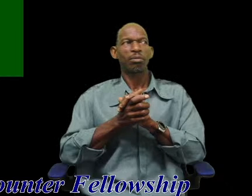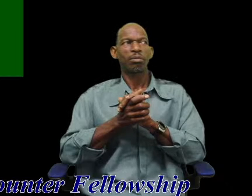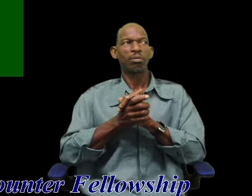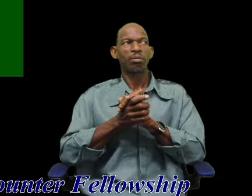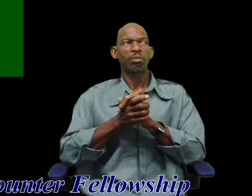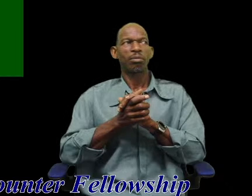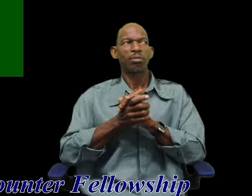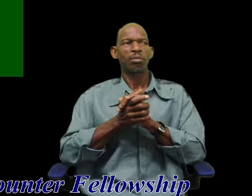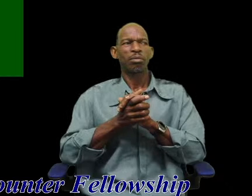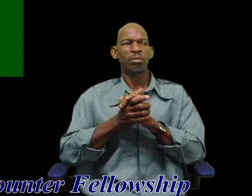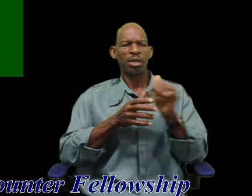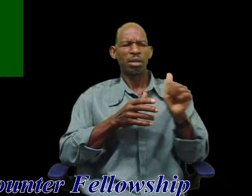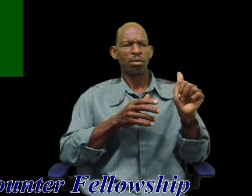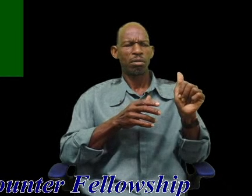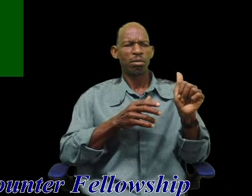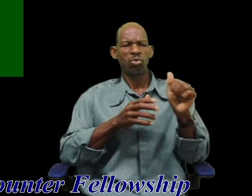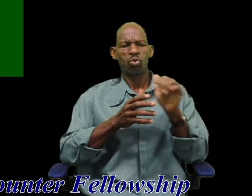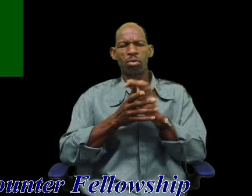The book